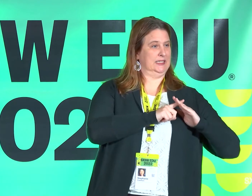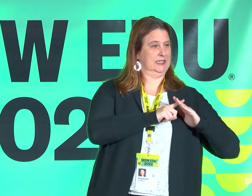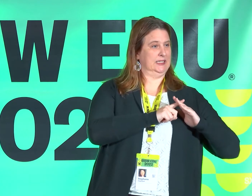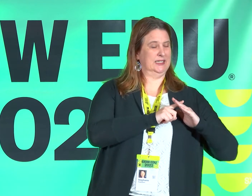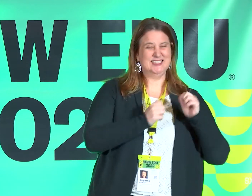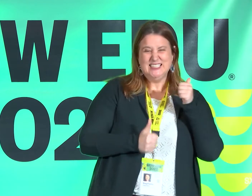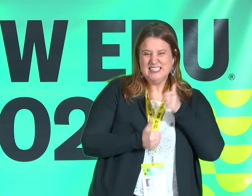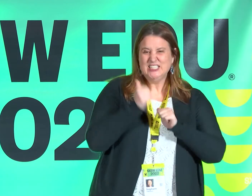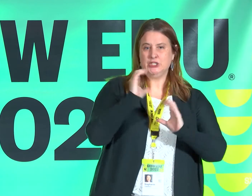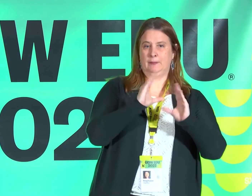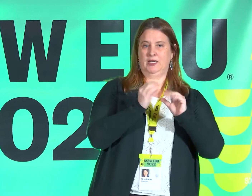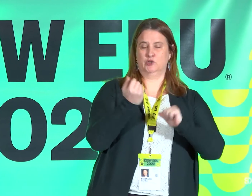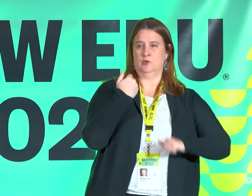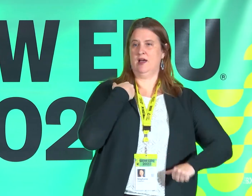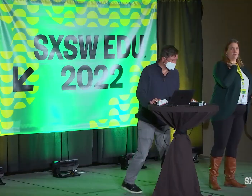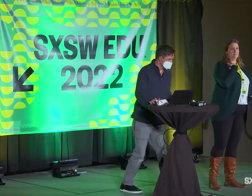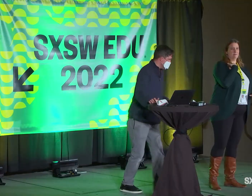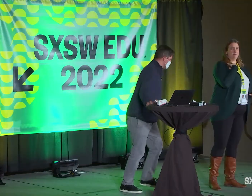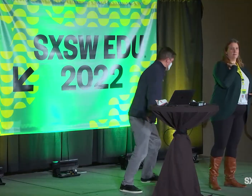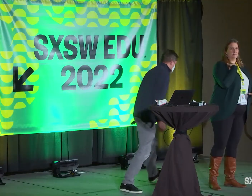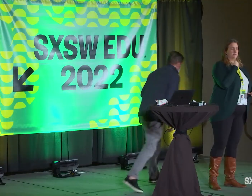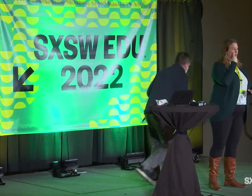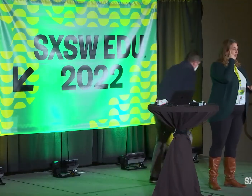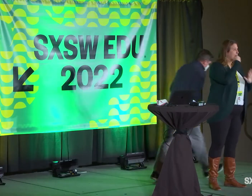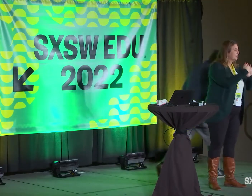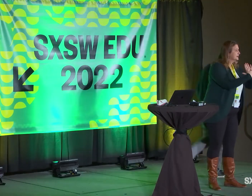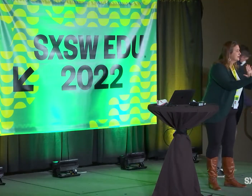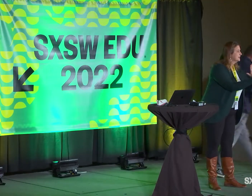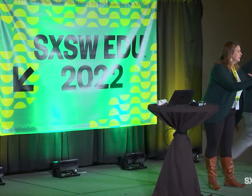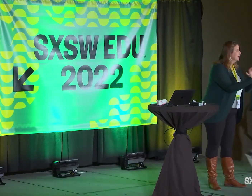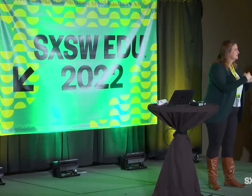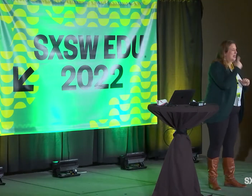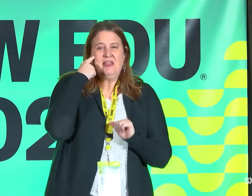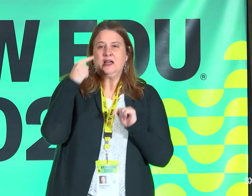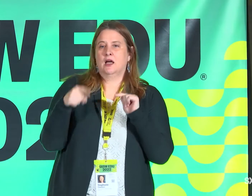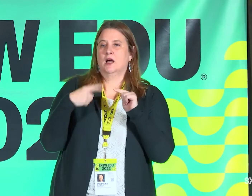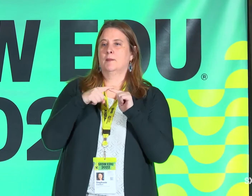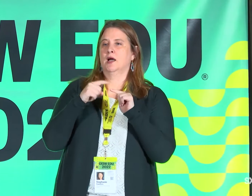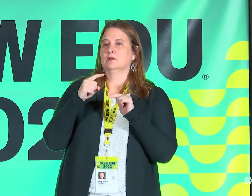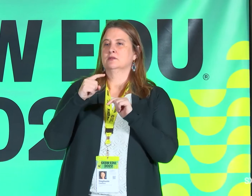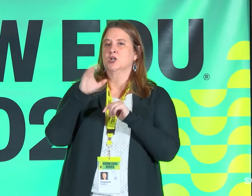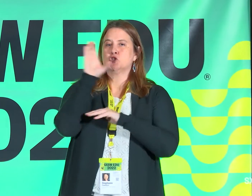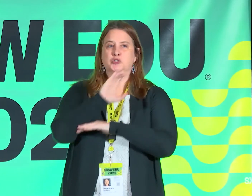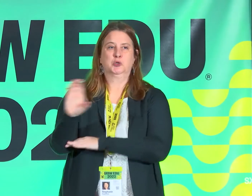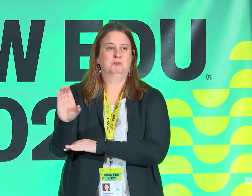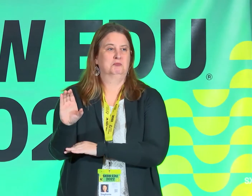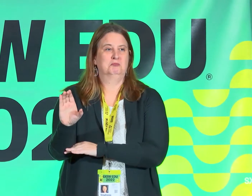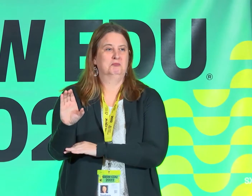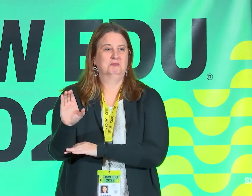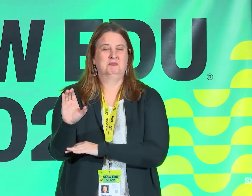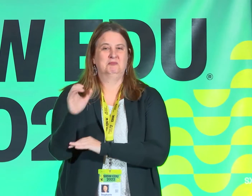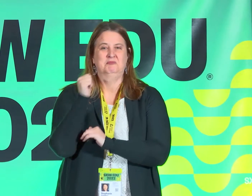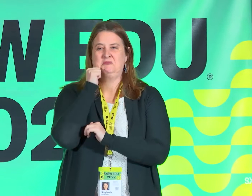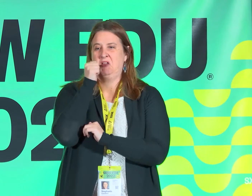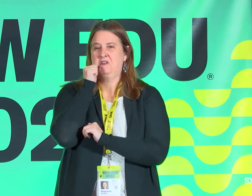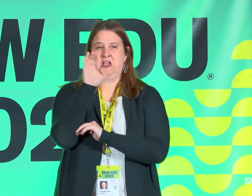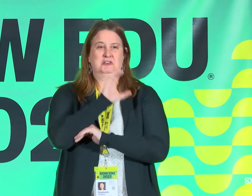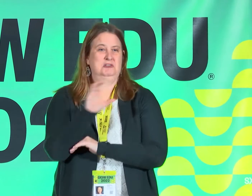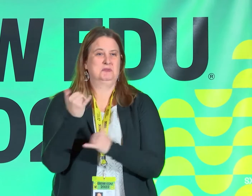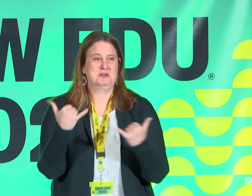about it from the get-go, from the design phase. Every meeting you have has to include accessibility. I think about Zoom meetings. We're all in